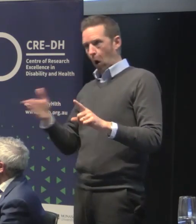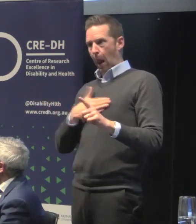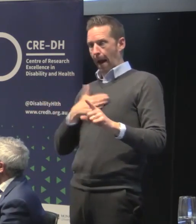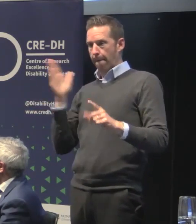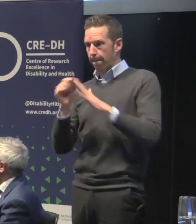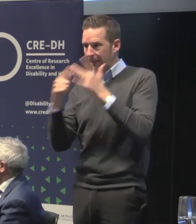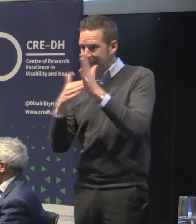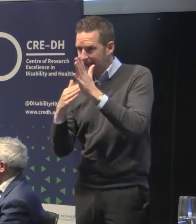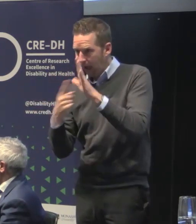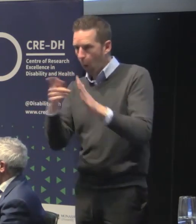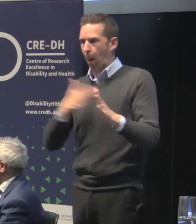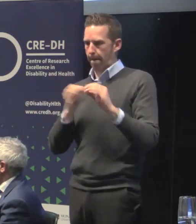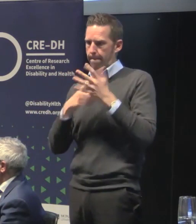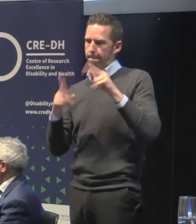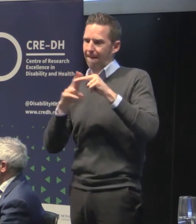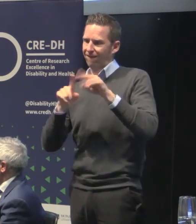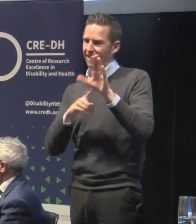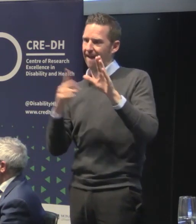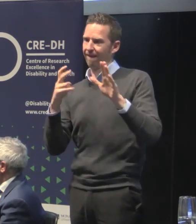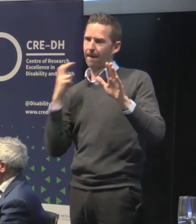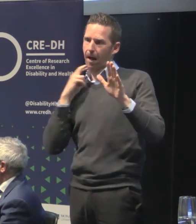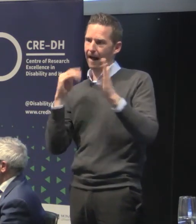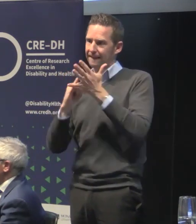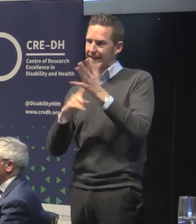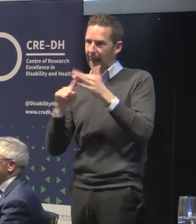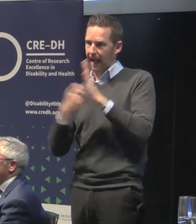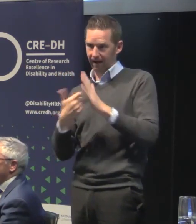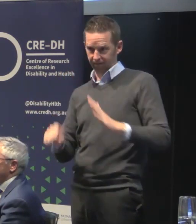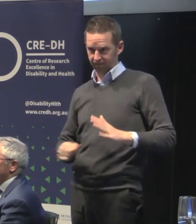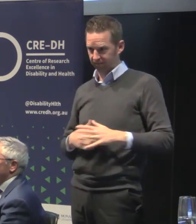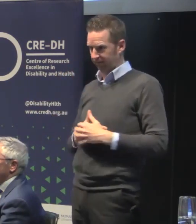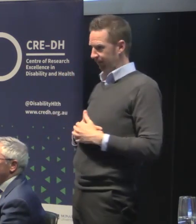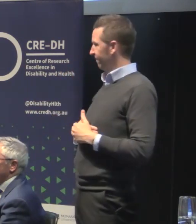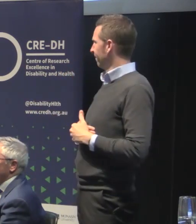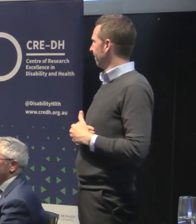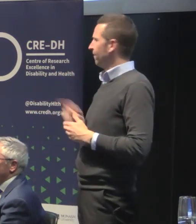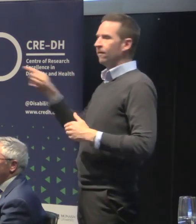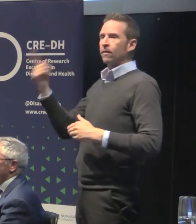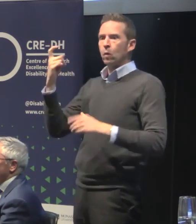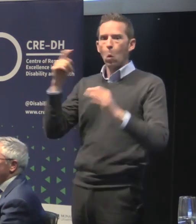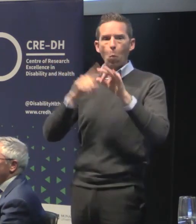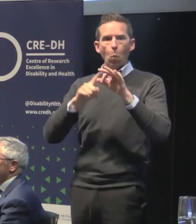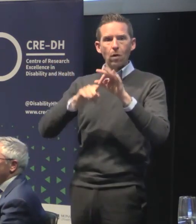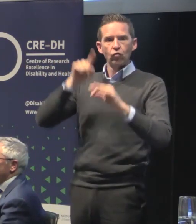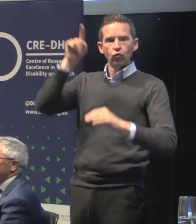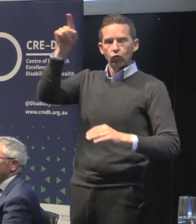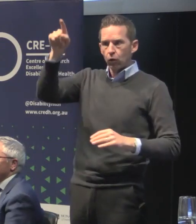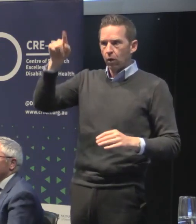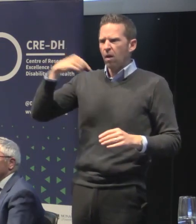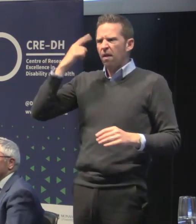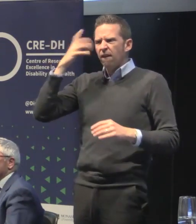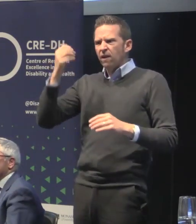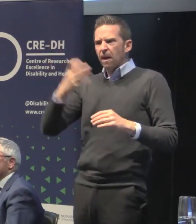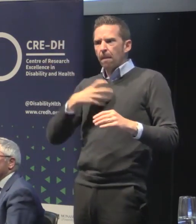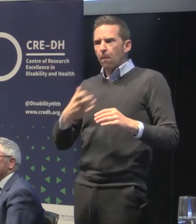Slayer. I think those are the three criteria. There's a question up there, and I think that might be, are there any